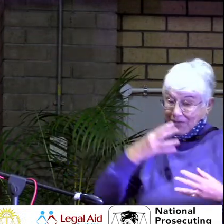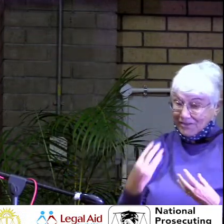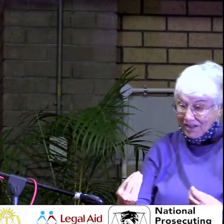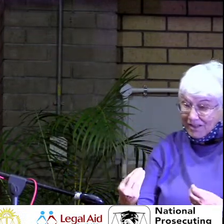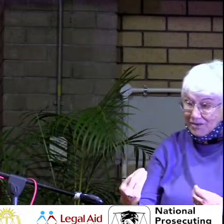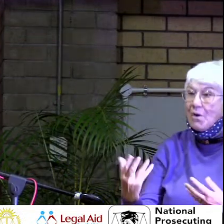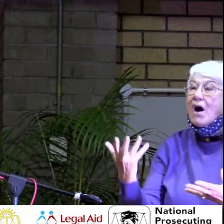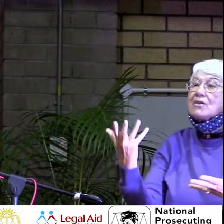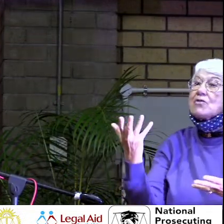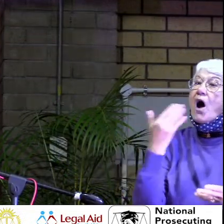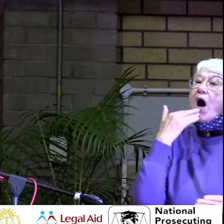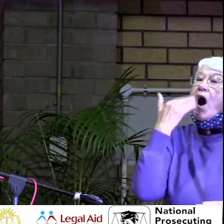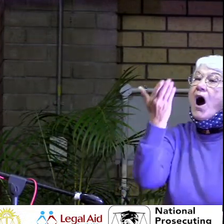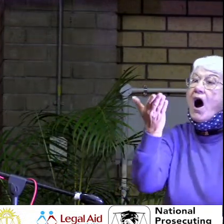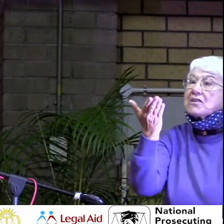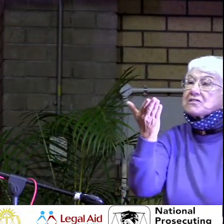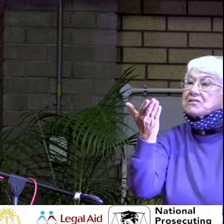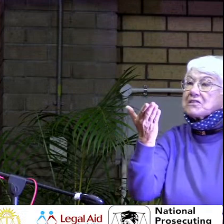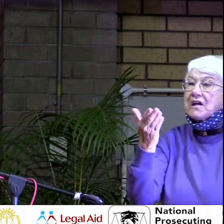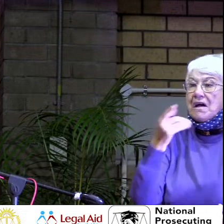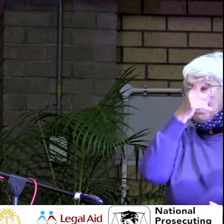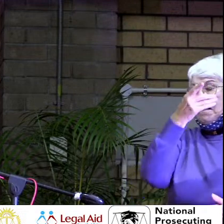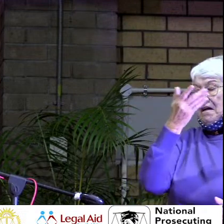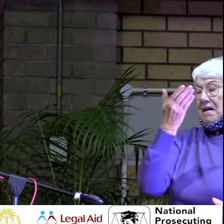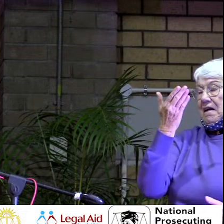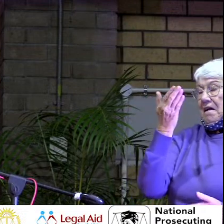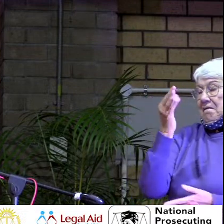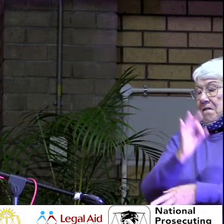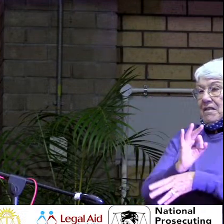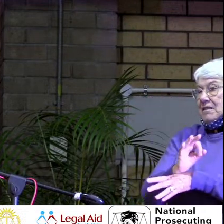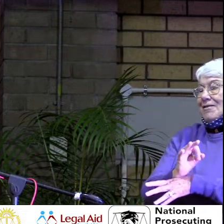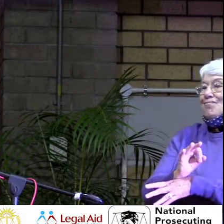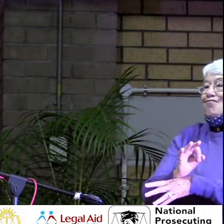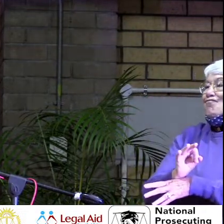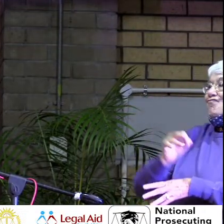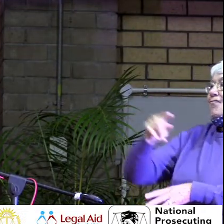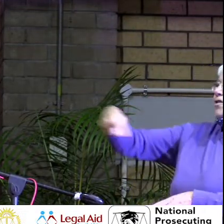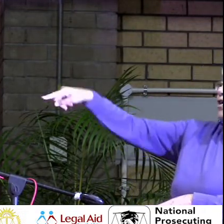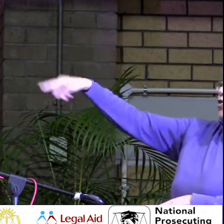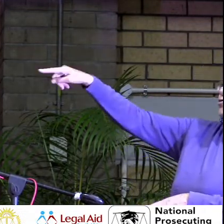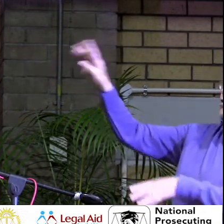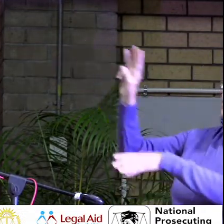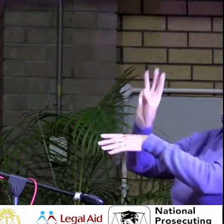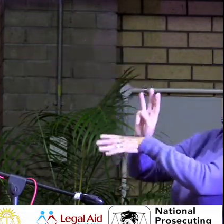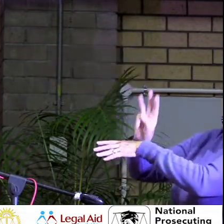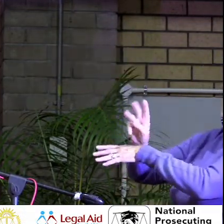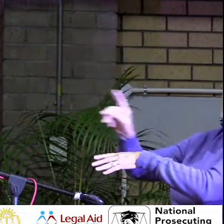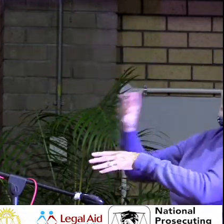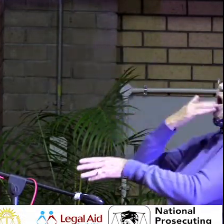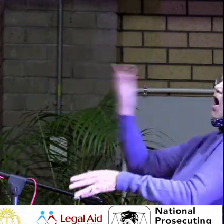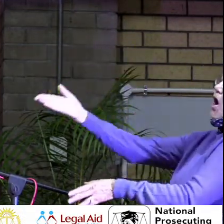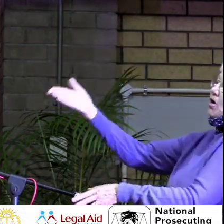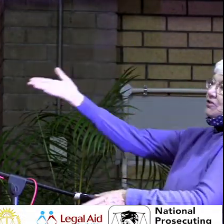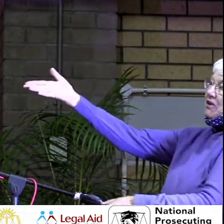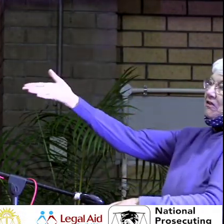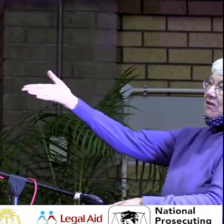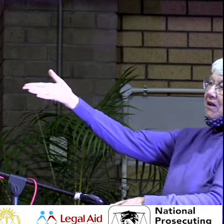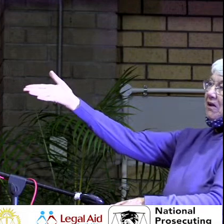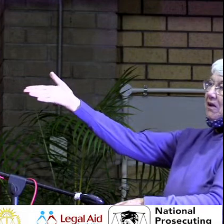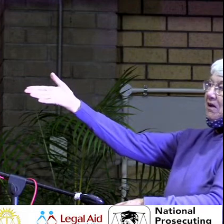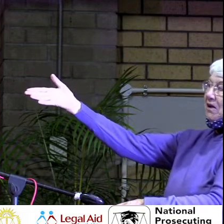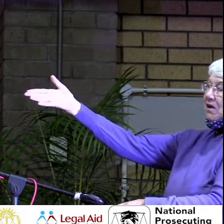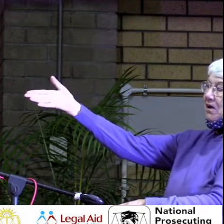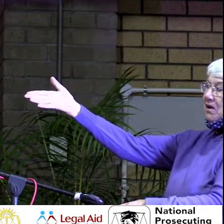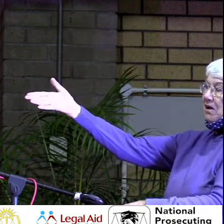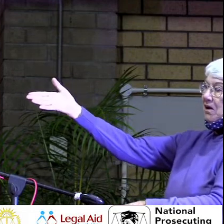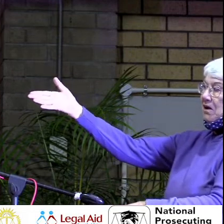So let us support the initiative of the Department of Justice Let us support the police, even if we have